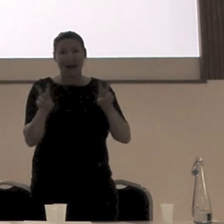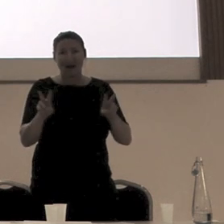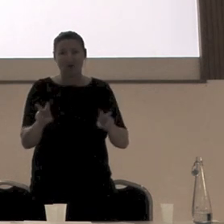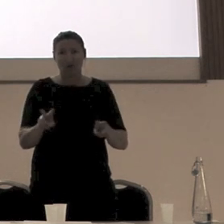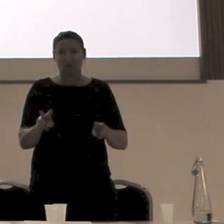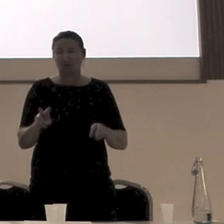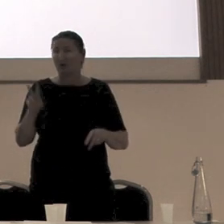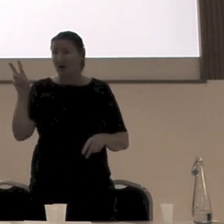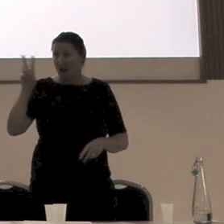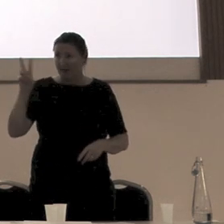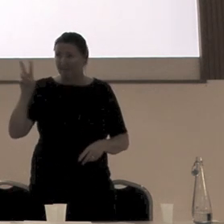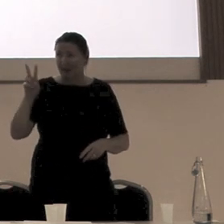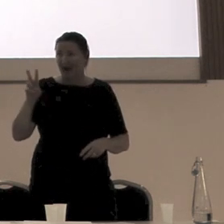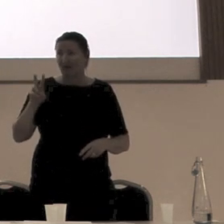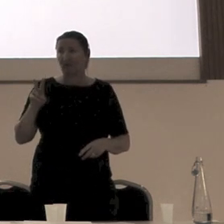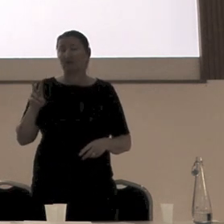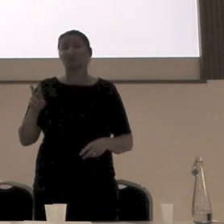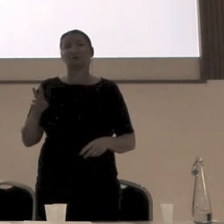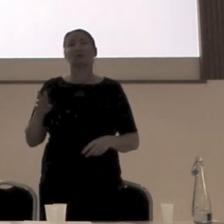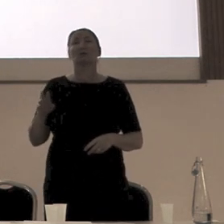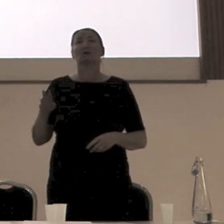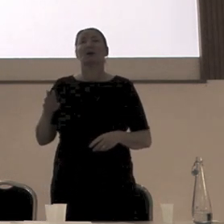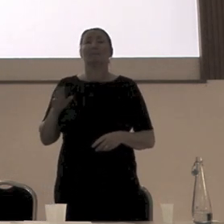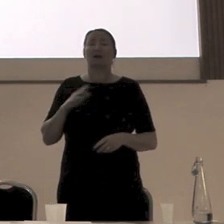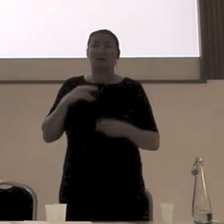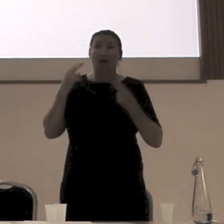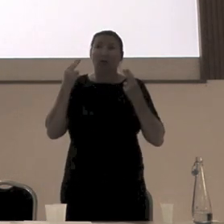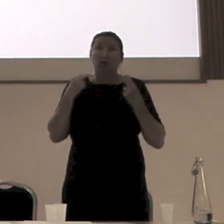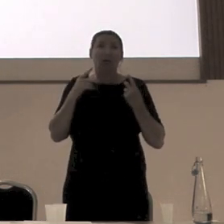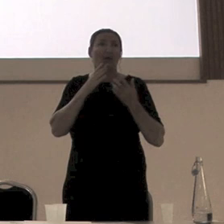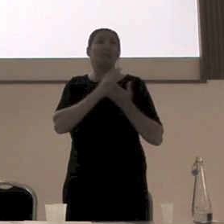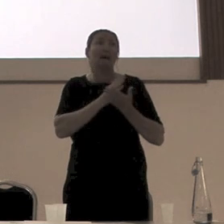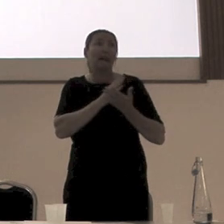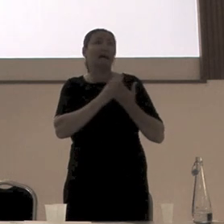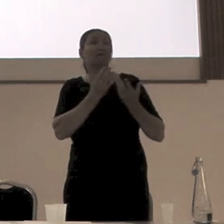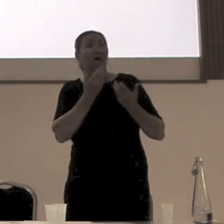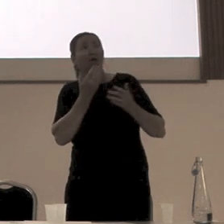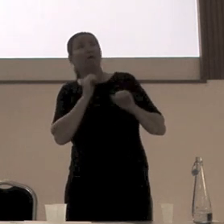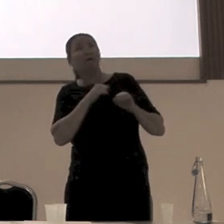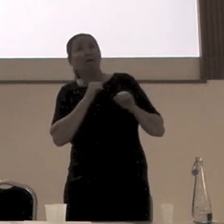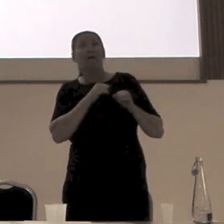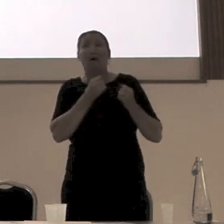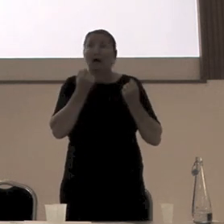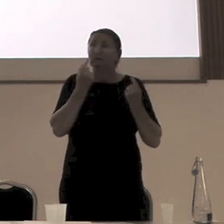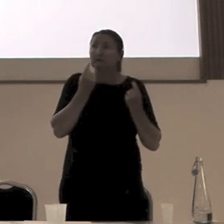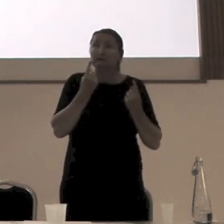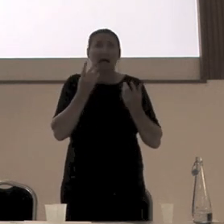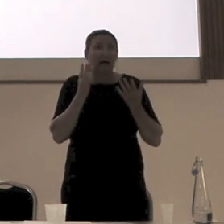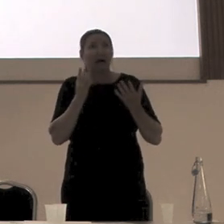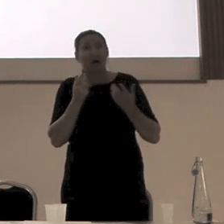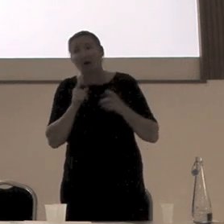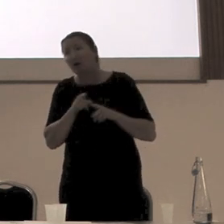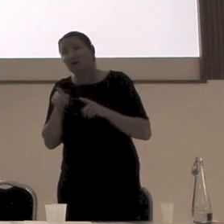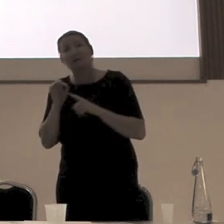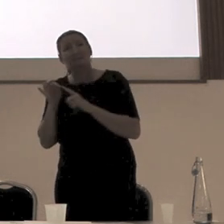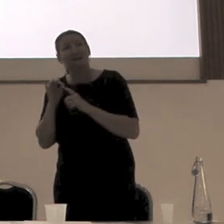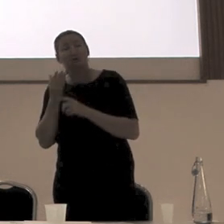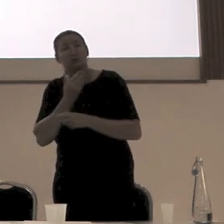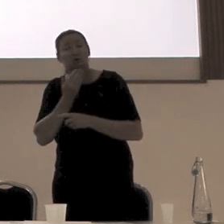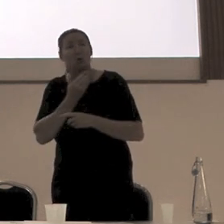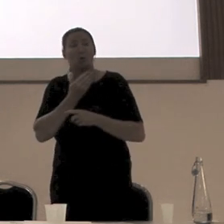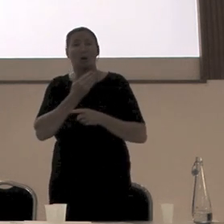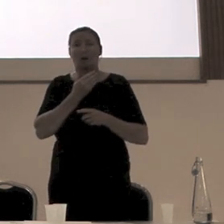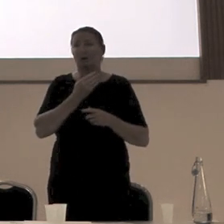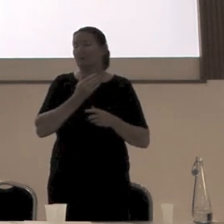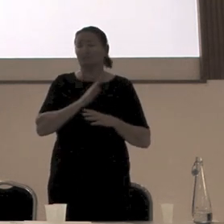who believe too many of the lies that are being told by schools, that their child will never achieve anything, they can't do anything. And if